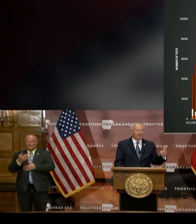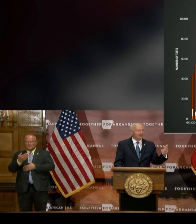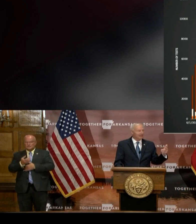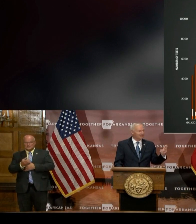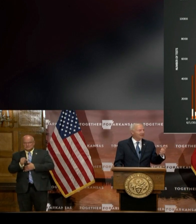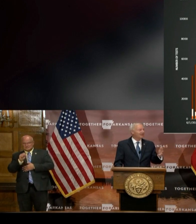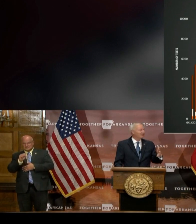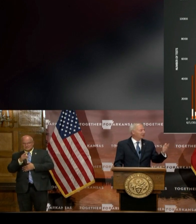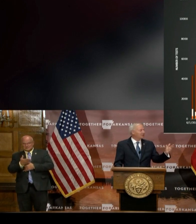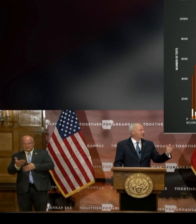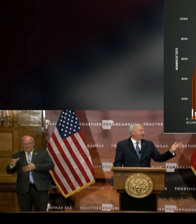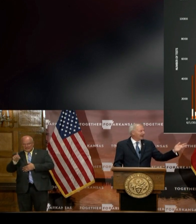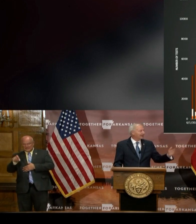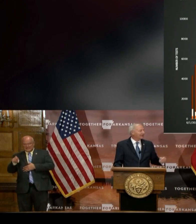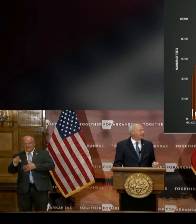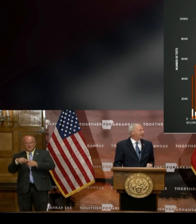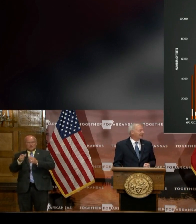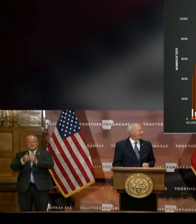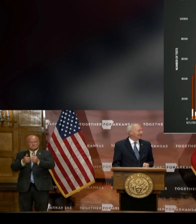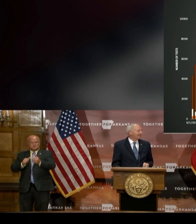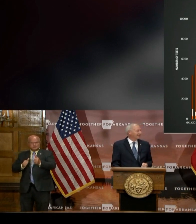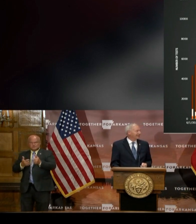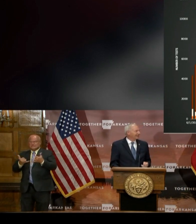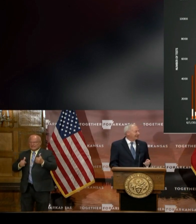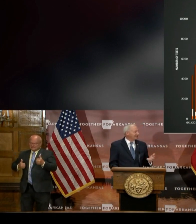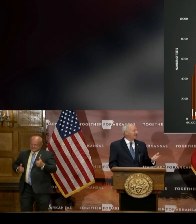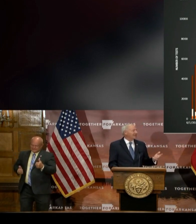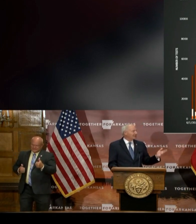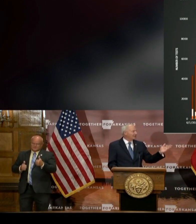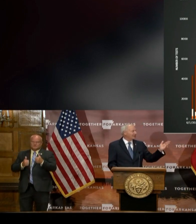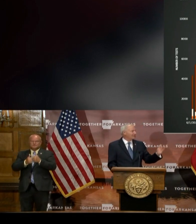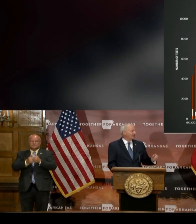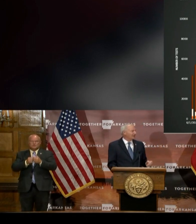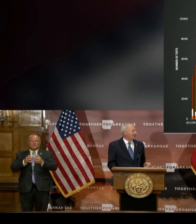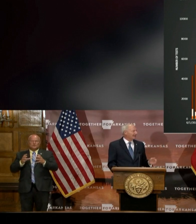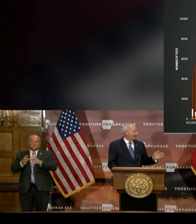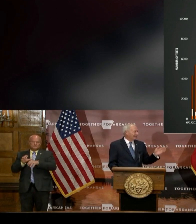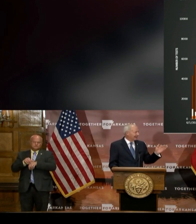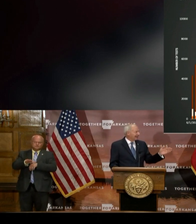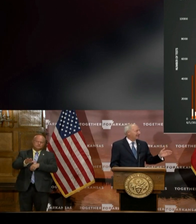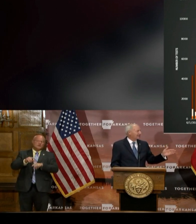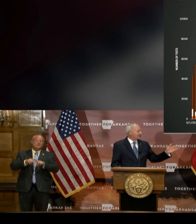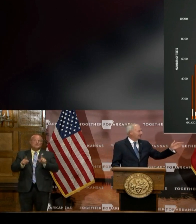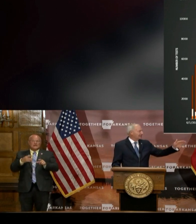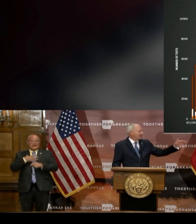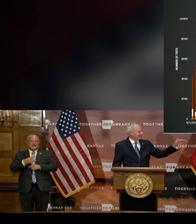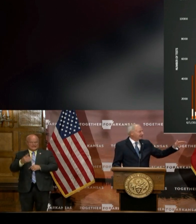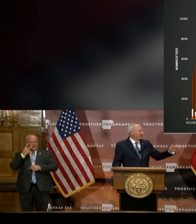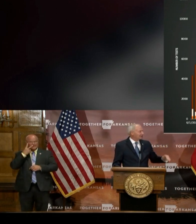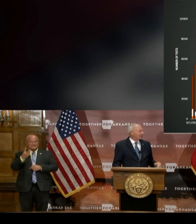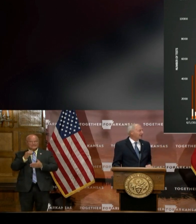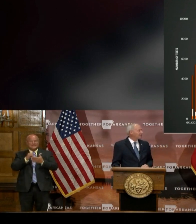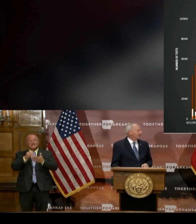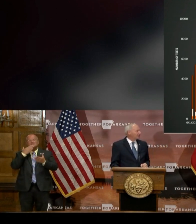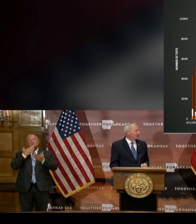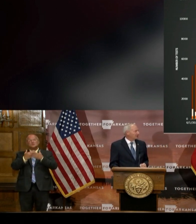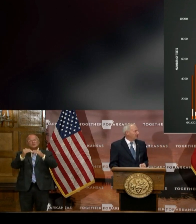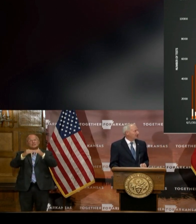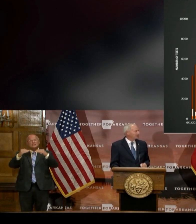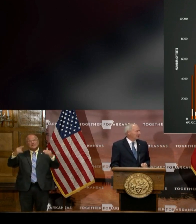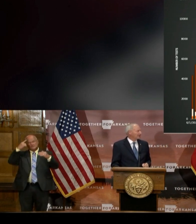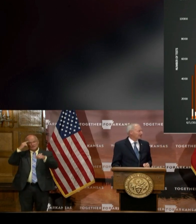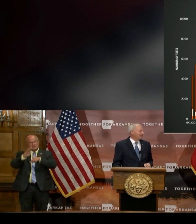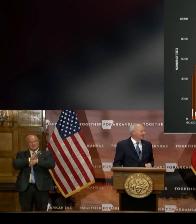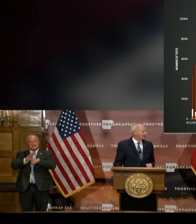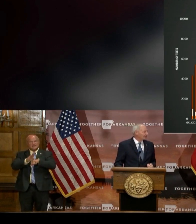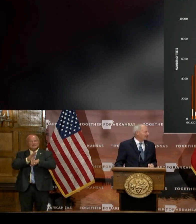whether it was just a backload that they sent to us. But I like to see that's a good level for our commercial